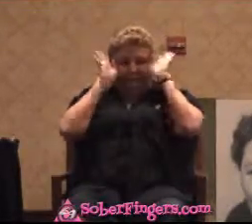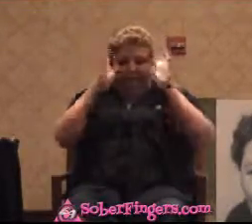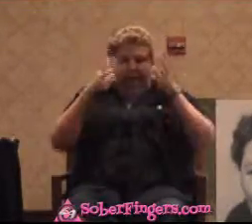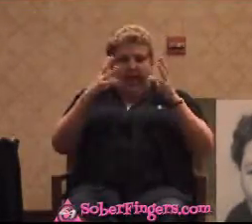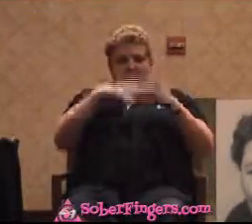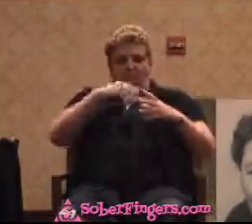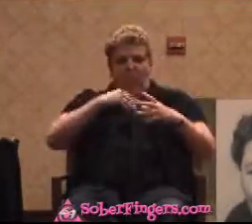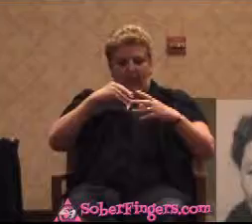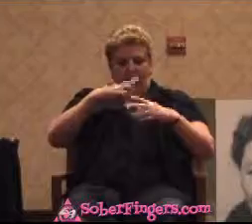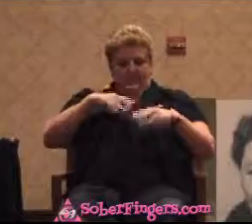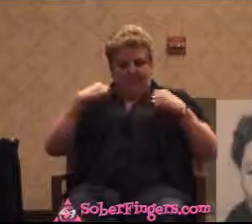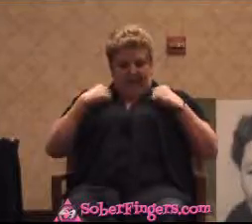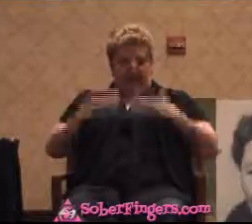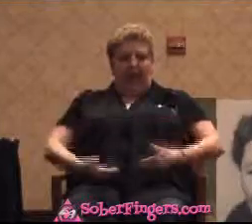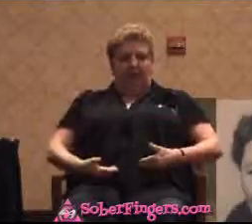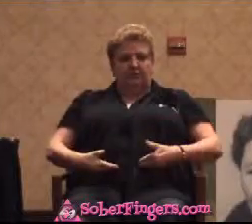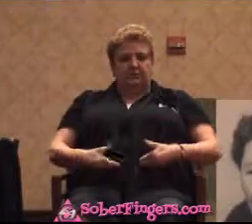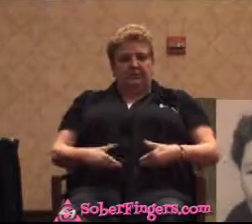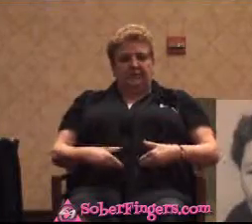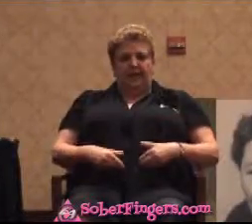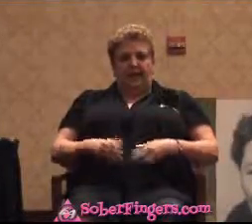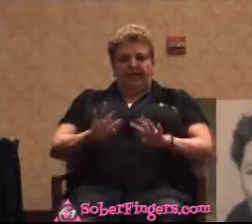black and white Spaldings.